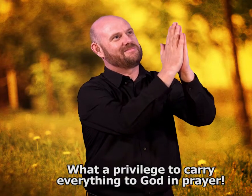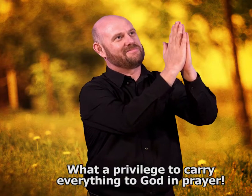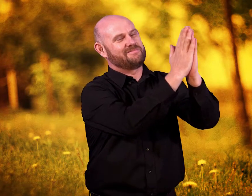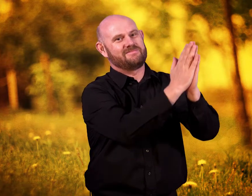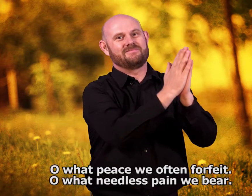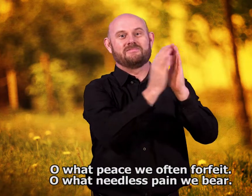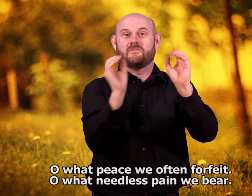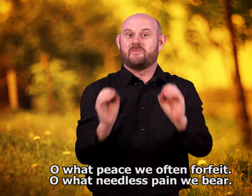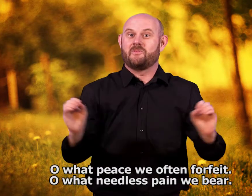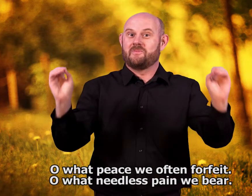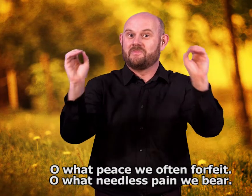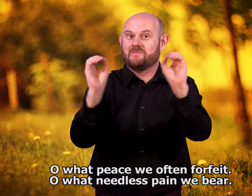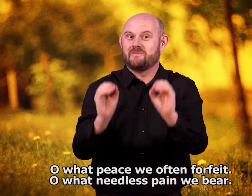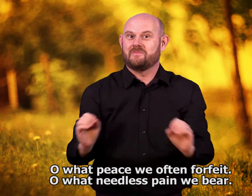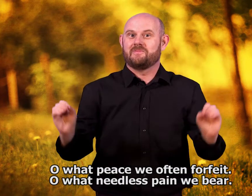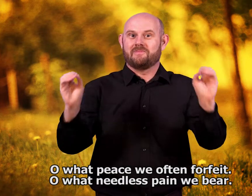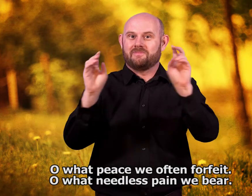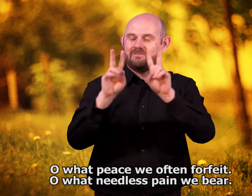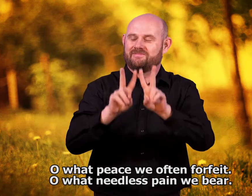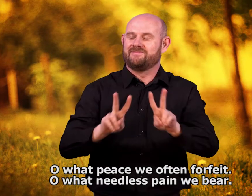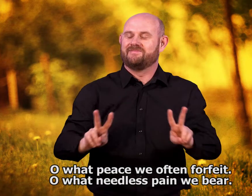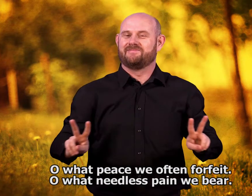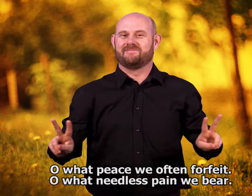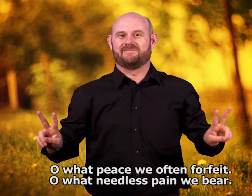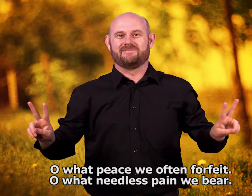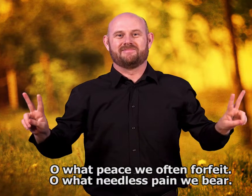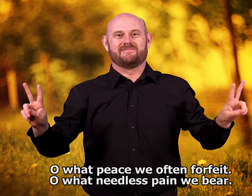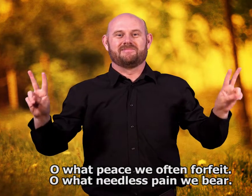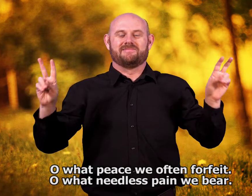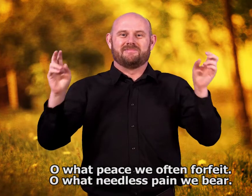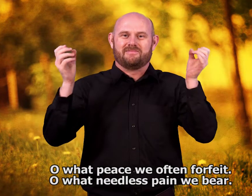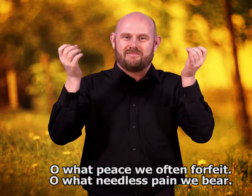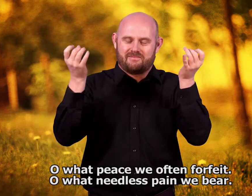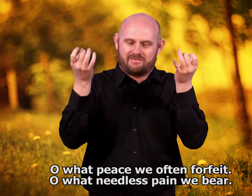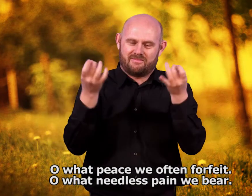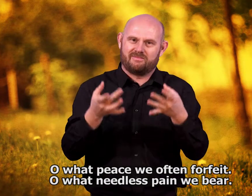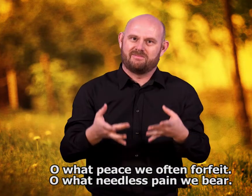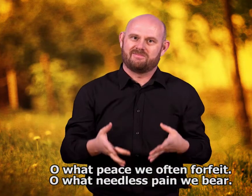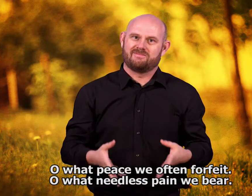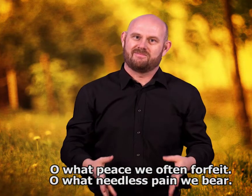Oh, what peace we often forfeit,